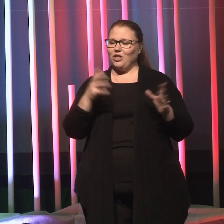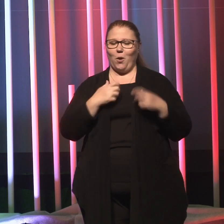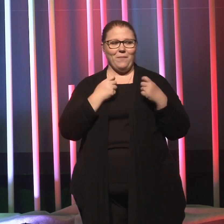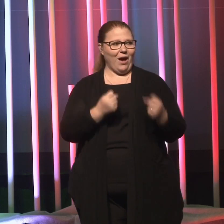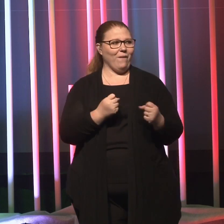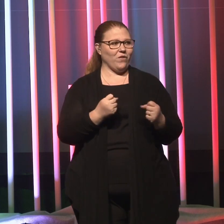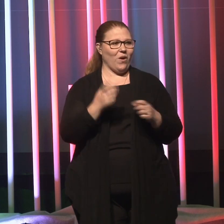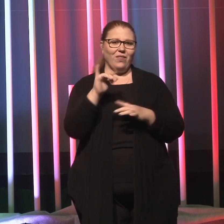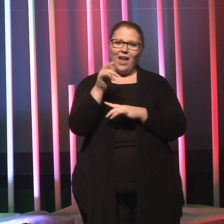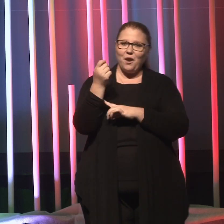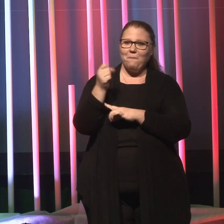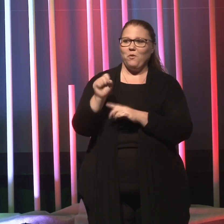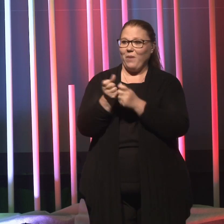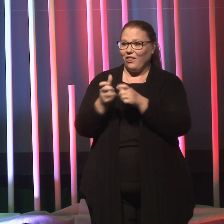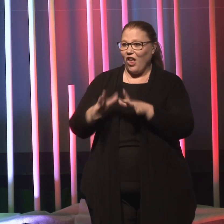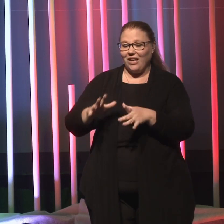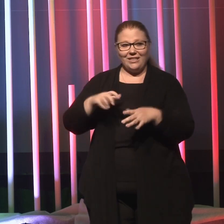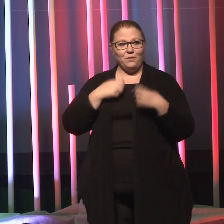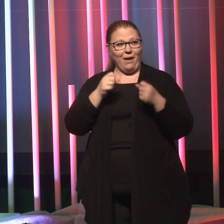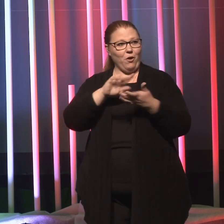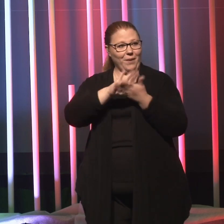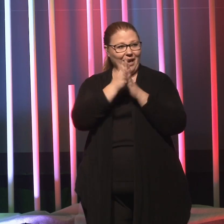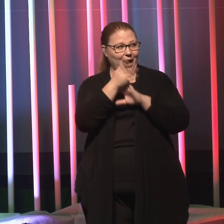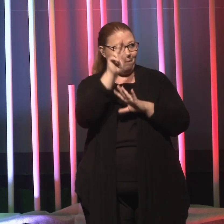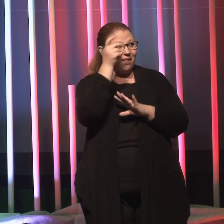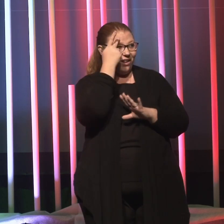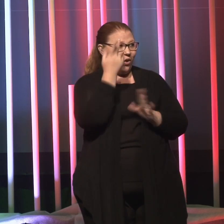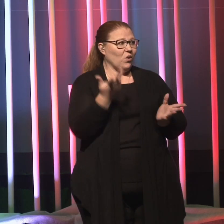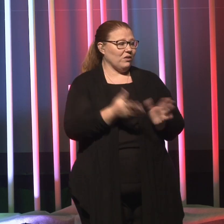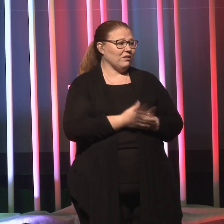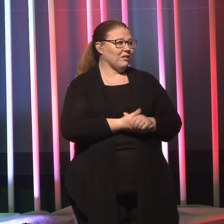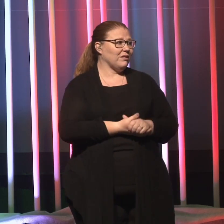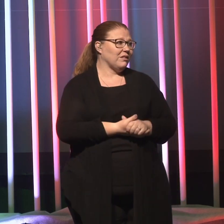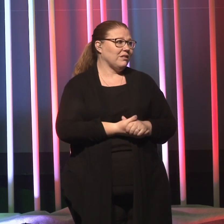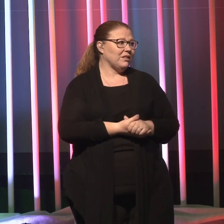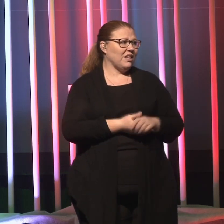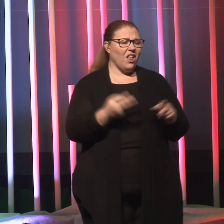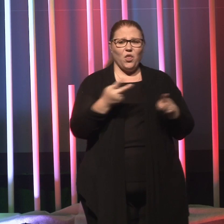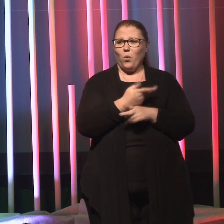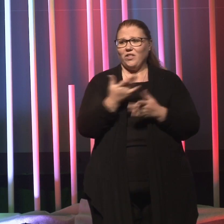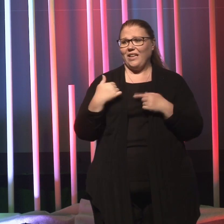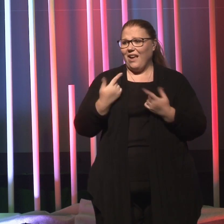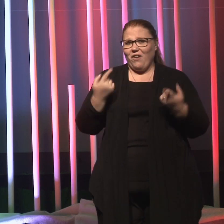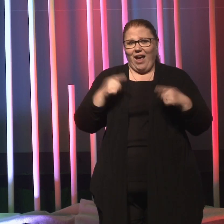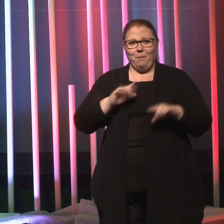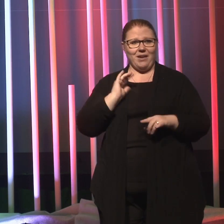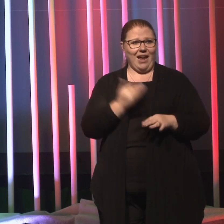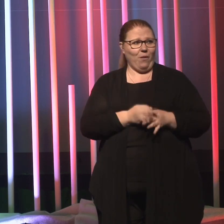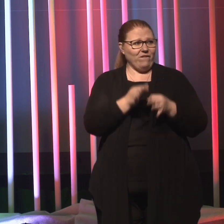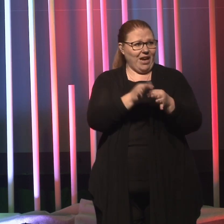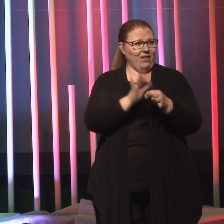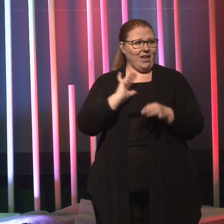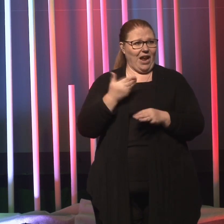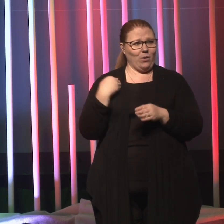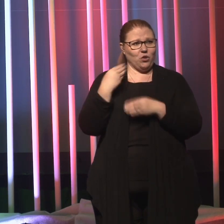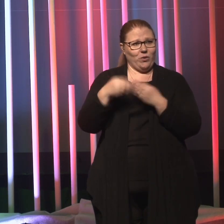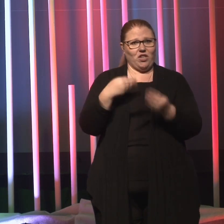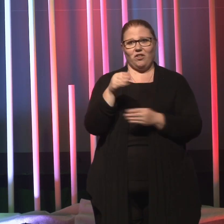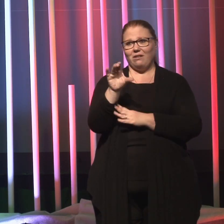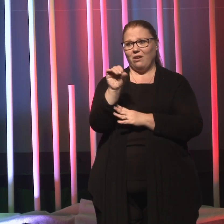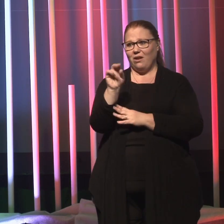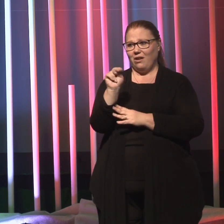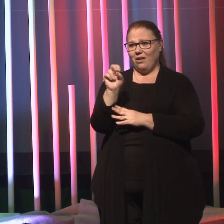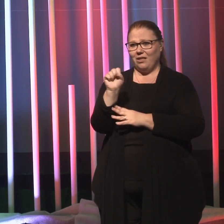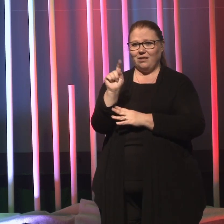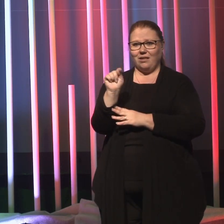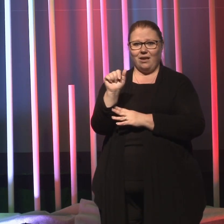movement lost its power when it became political. Probably the worst thing to ever happen to our faith and our tradition was Constantine.